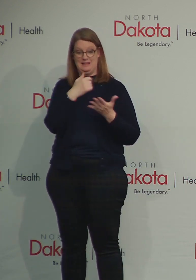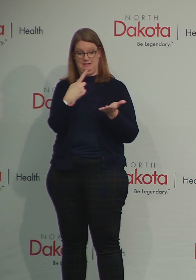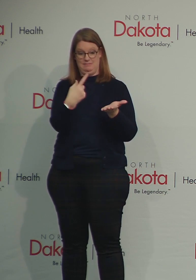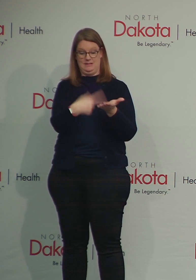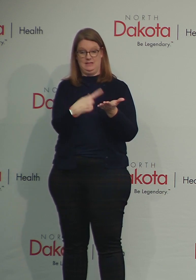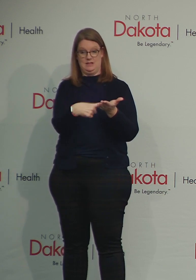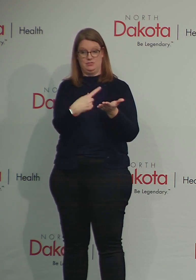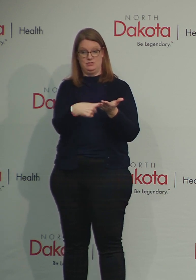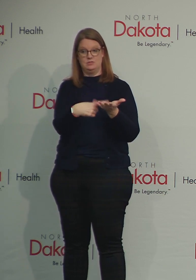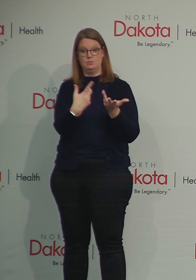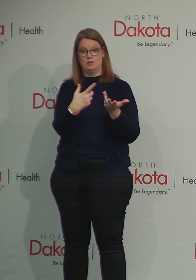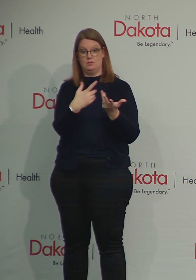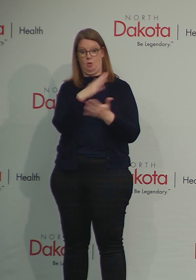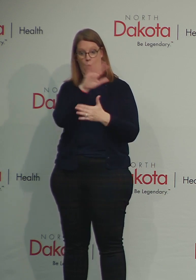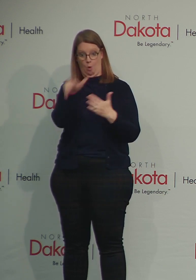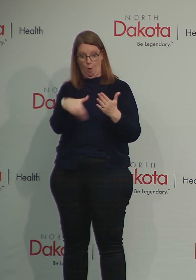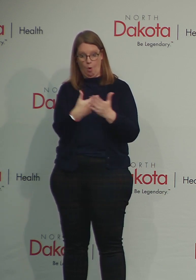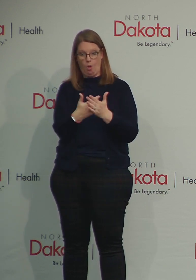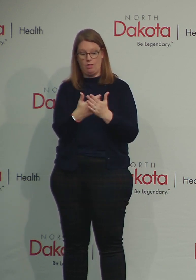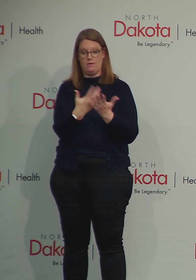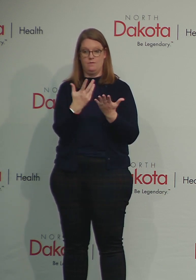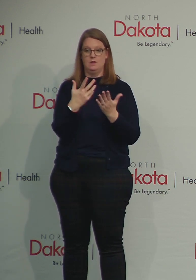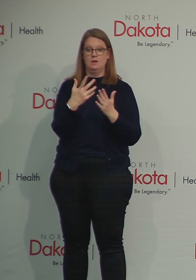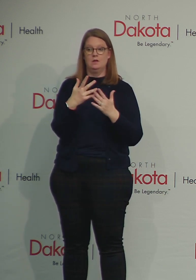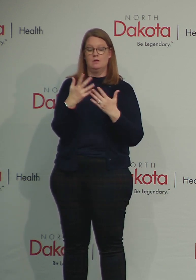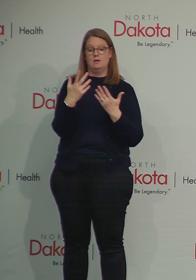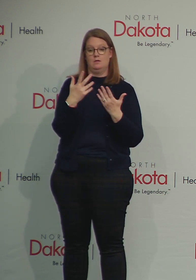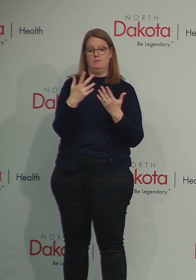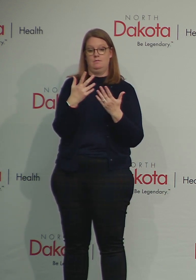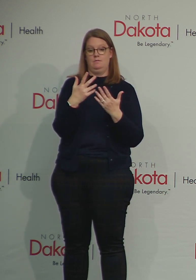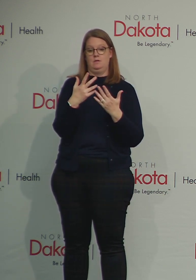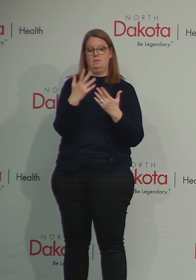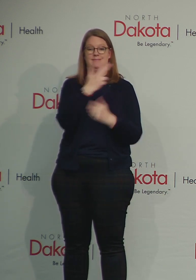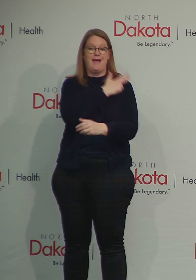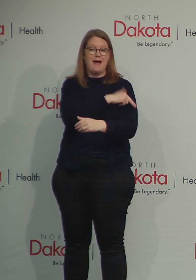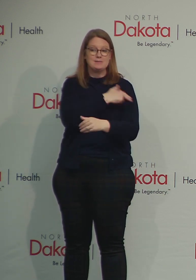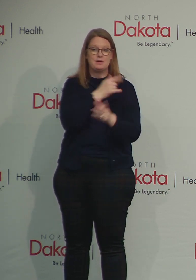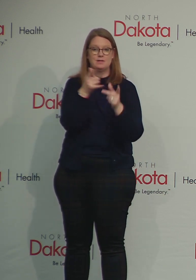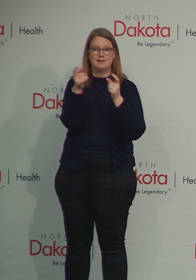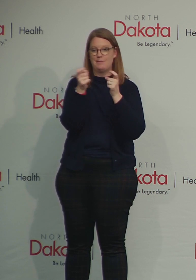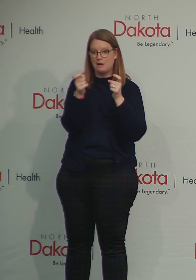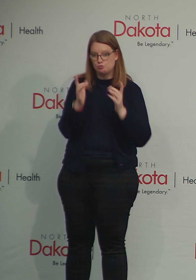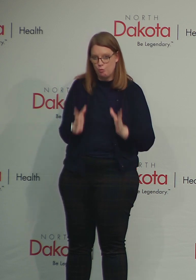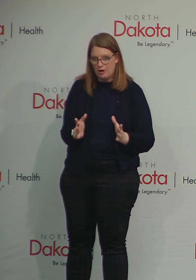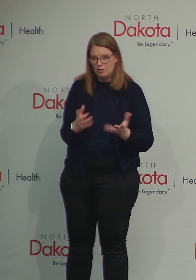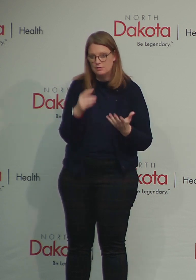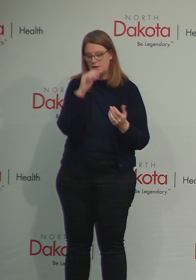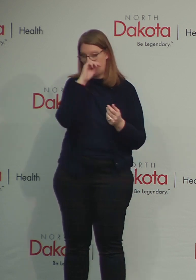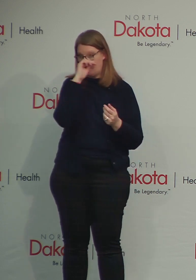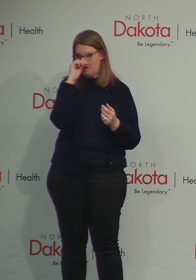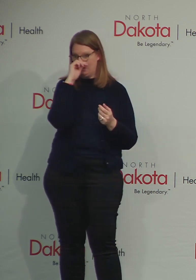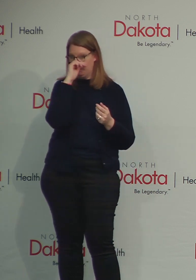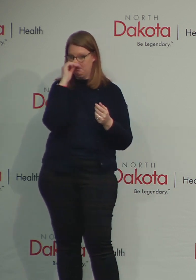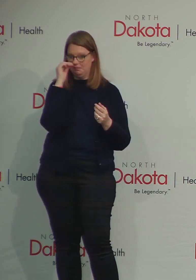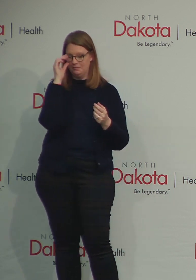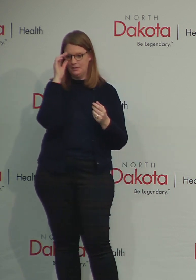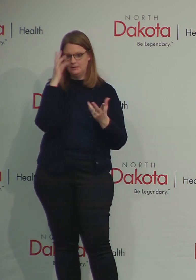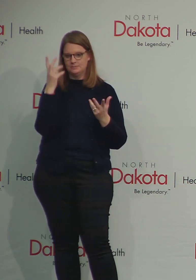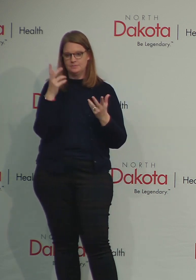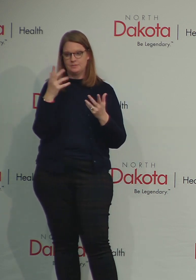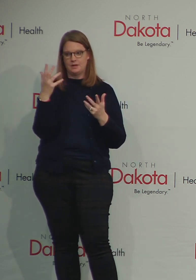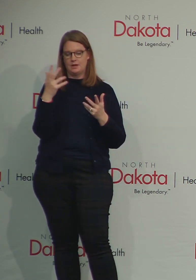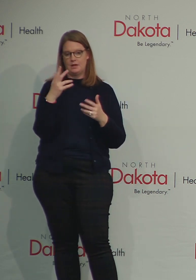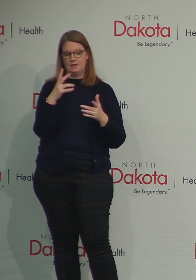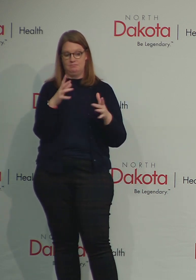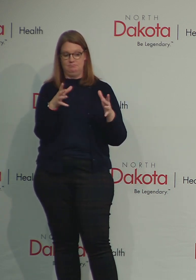with all of the chief nursing officers and chief administrative officers of the